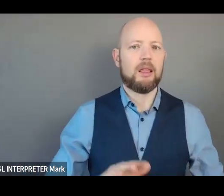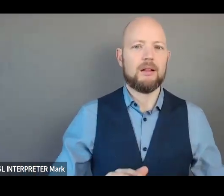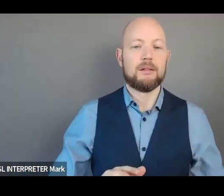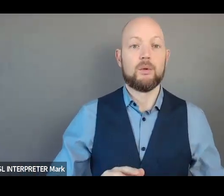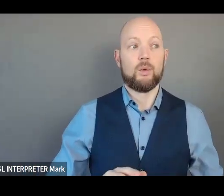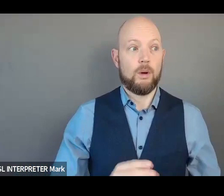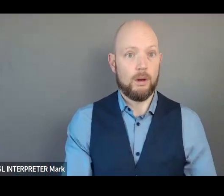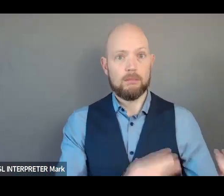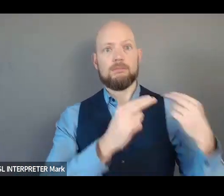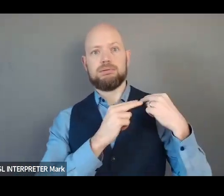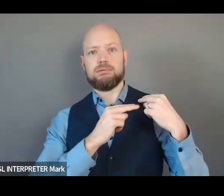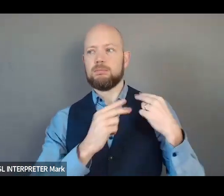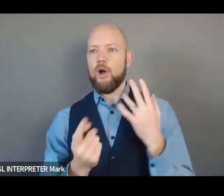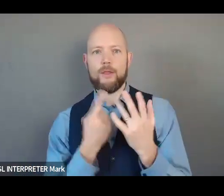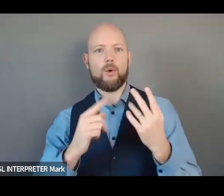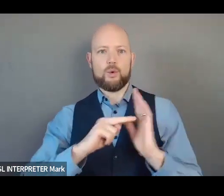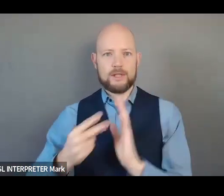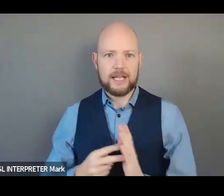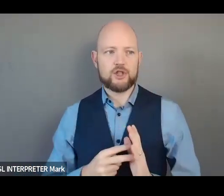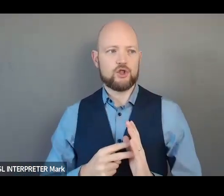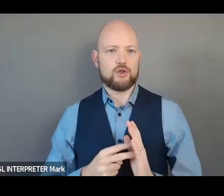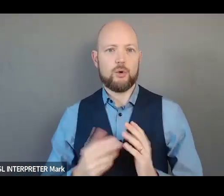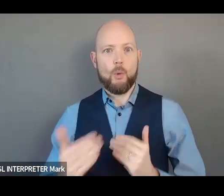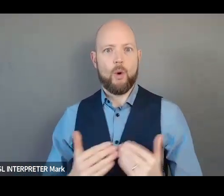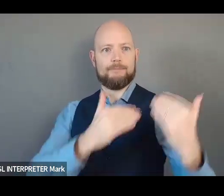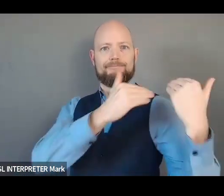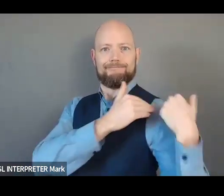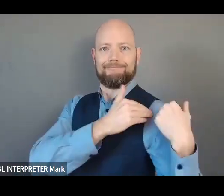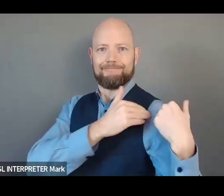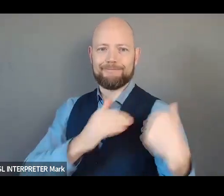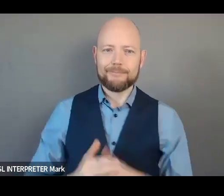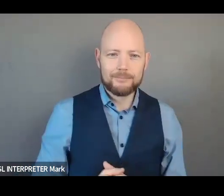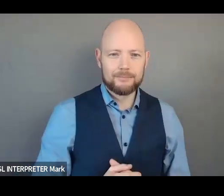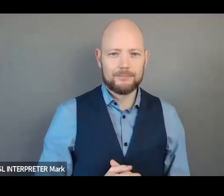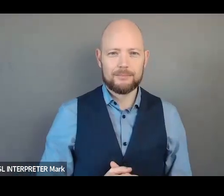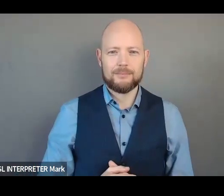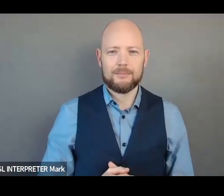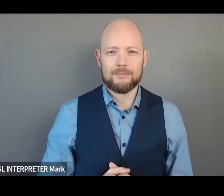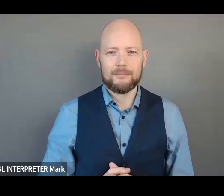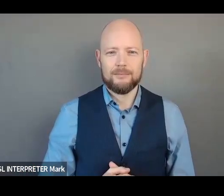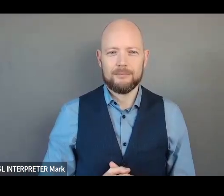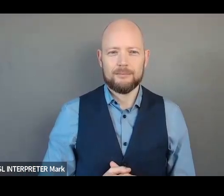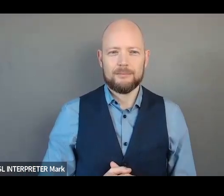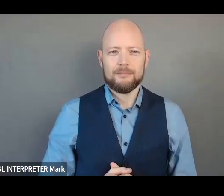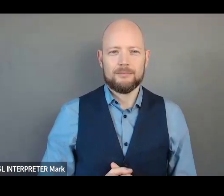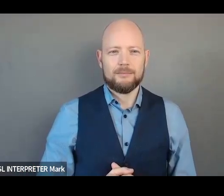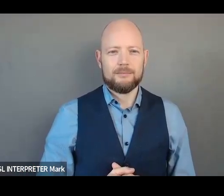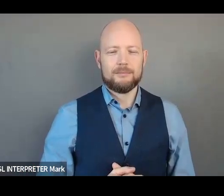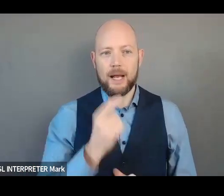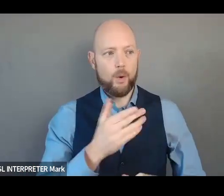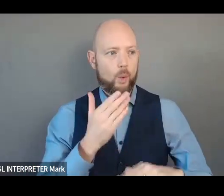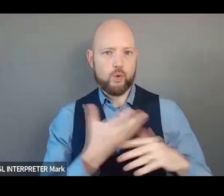is far more scope and latitude for them to kind of accommodate, in some sense, or work around these